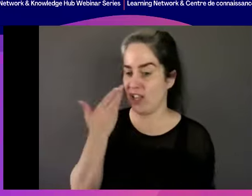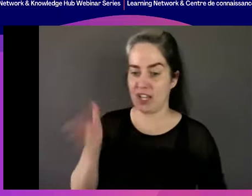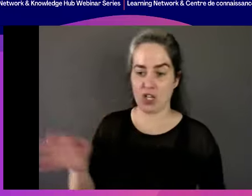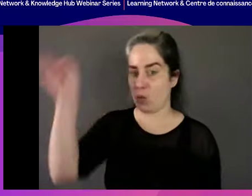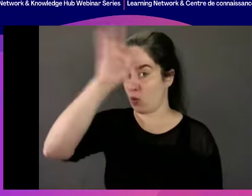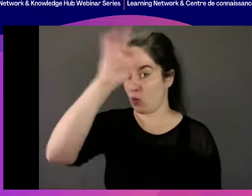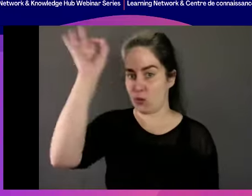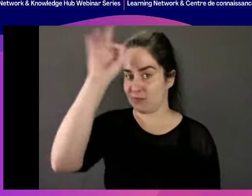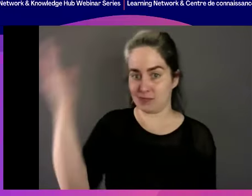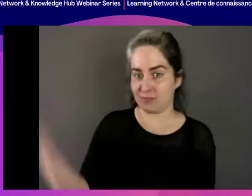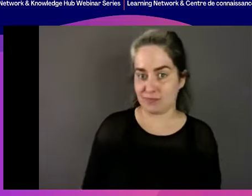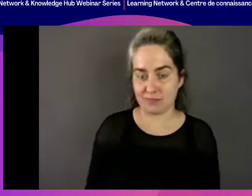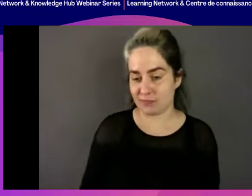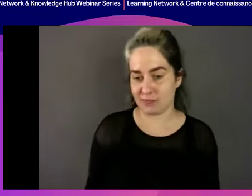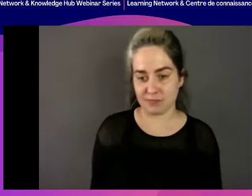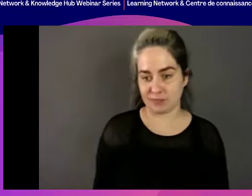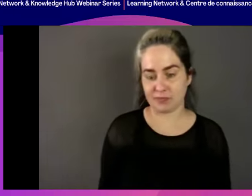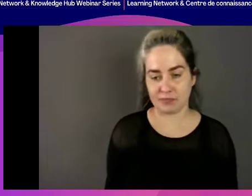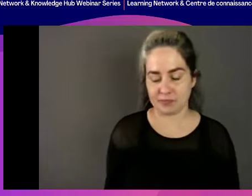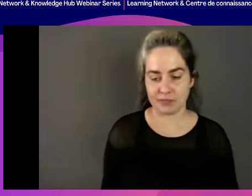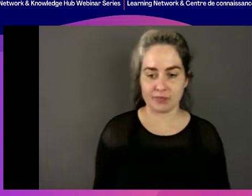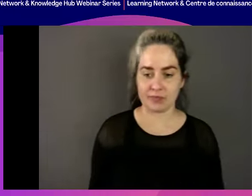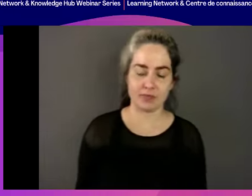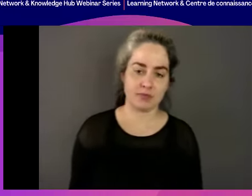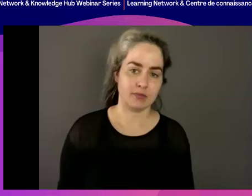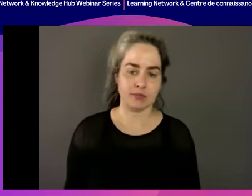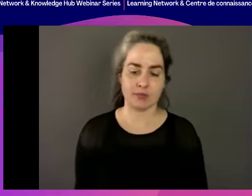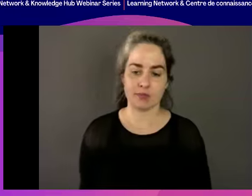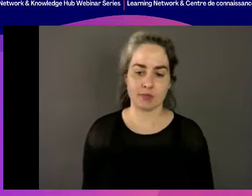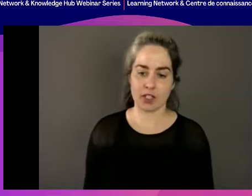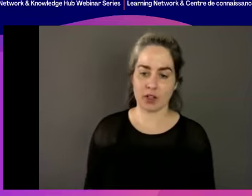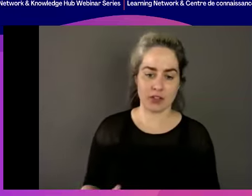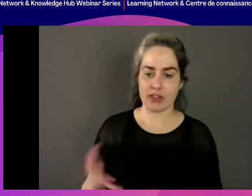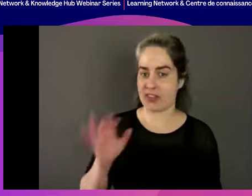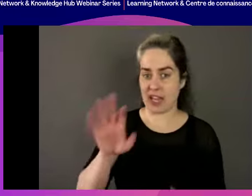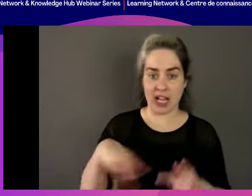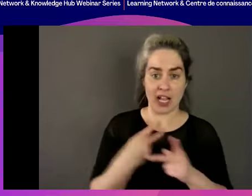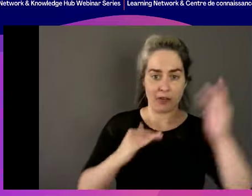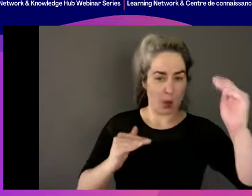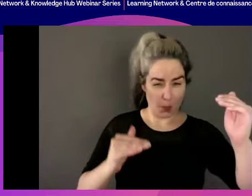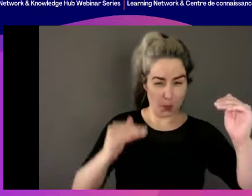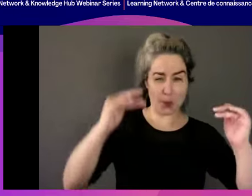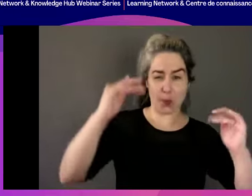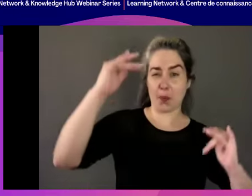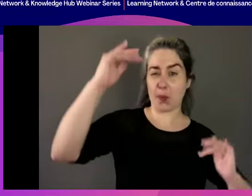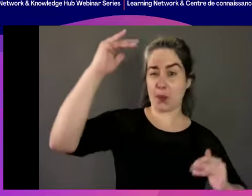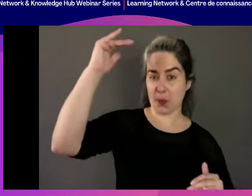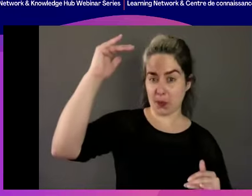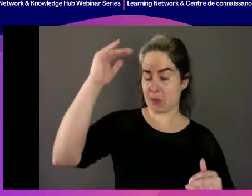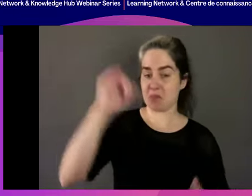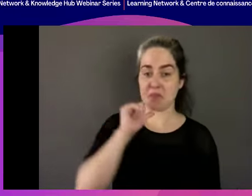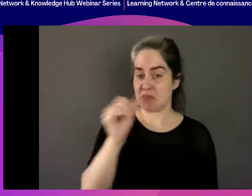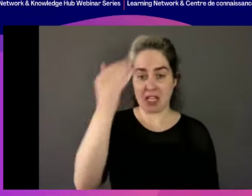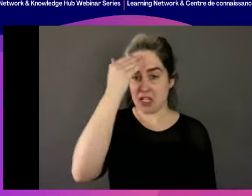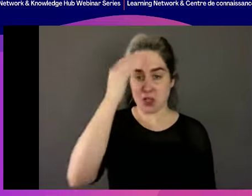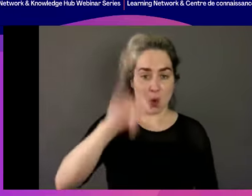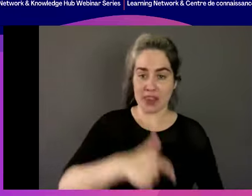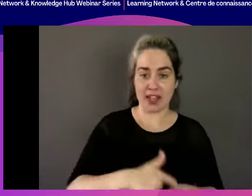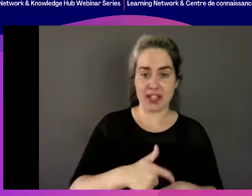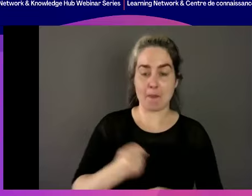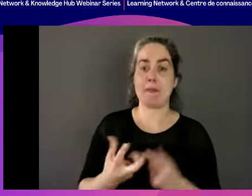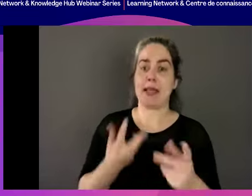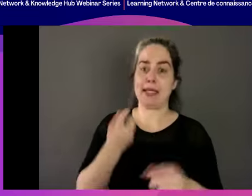that these huge disparities existed until like they kind of looked at data years later, and it was